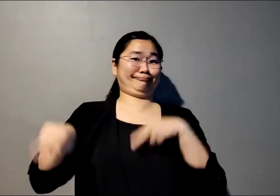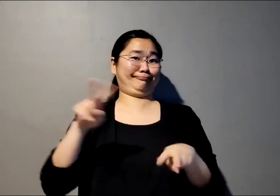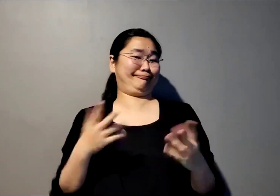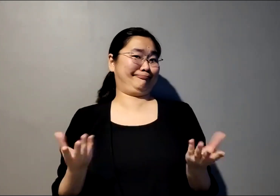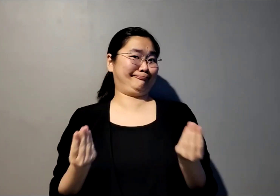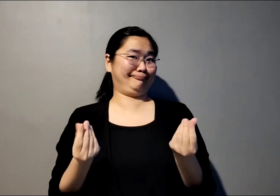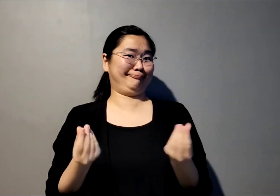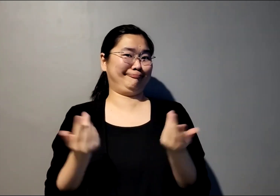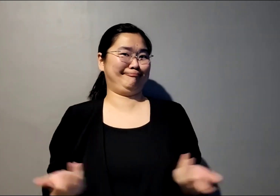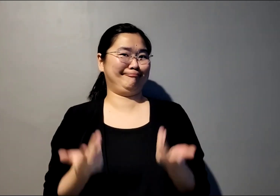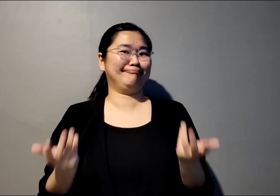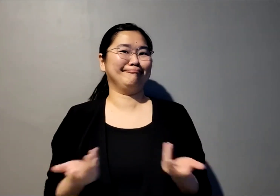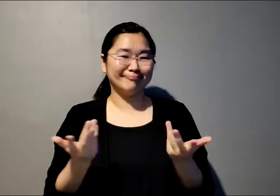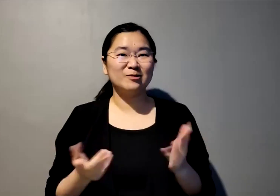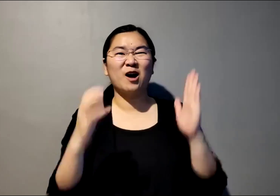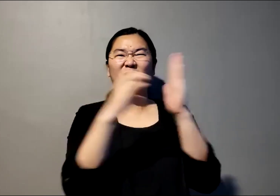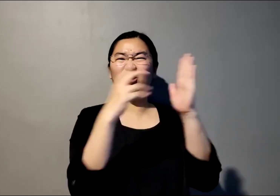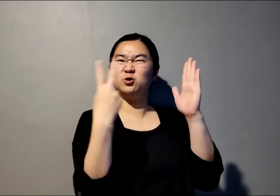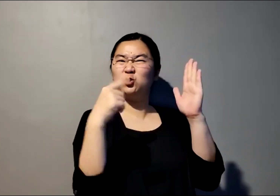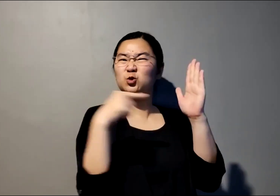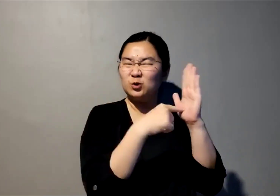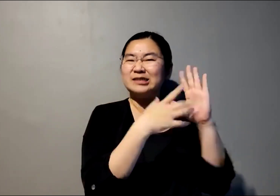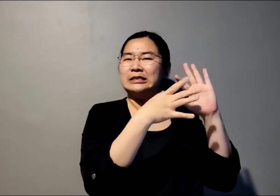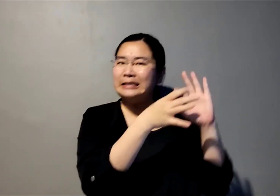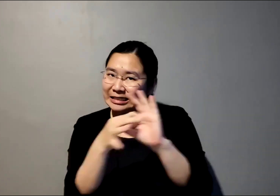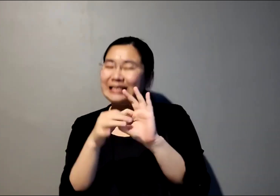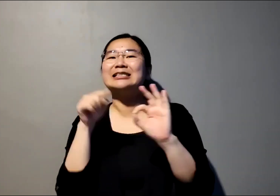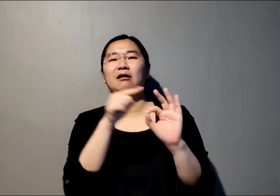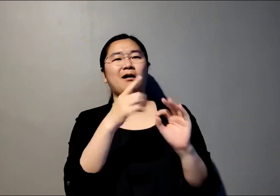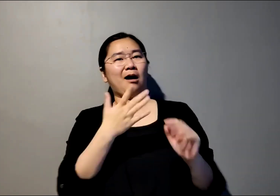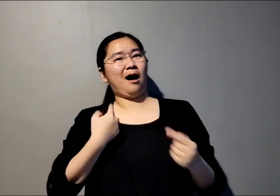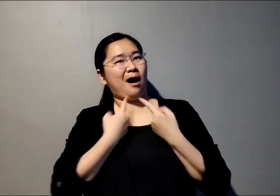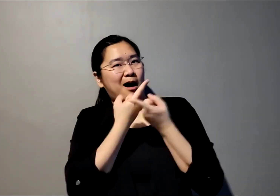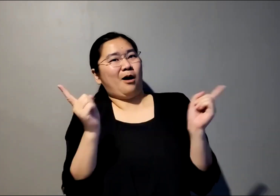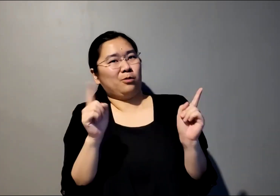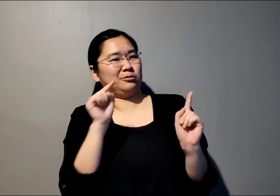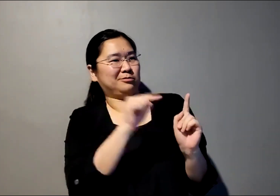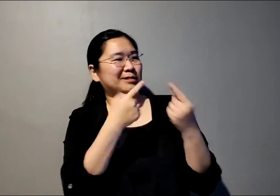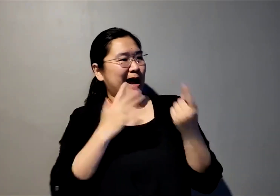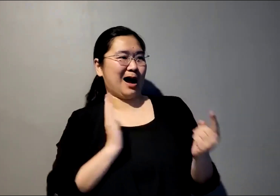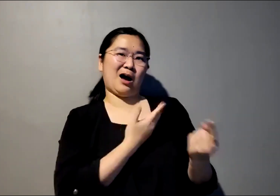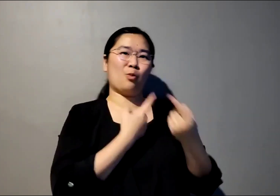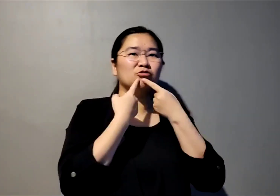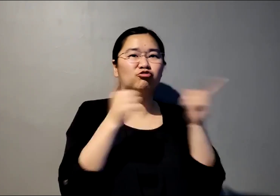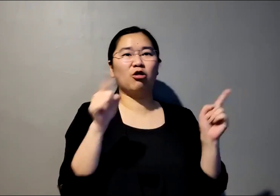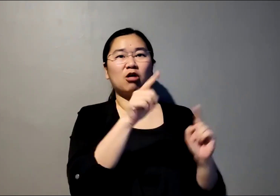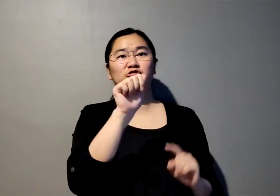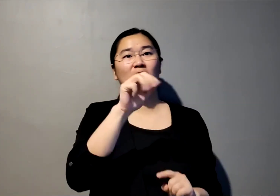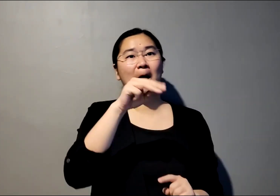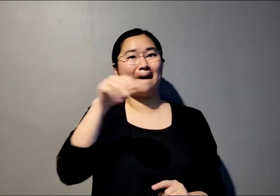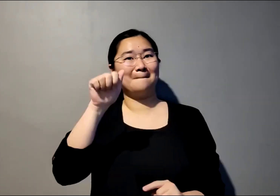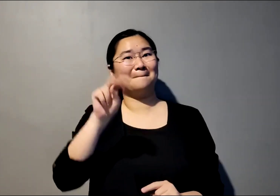why in a Berlin Declaration, we insisted that there shall be a clear mention for the